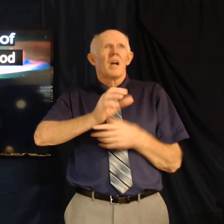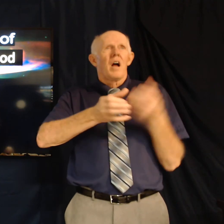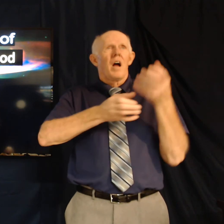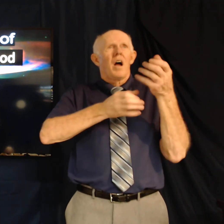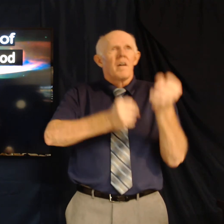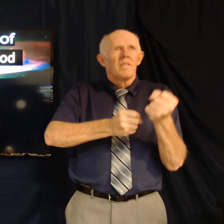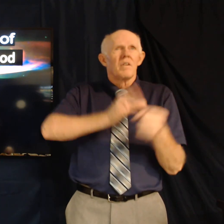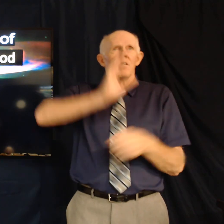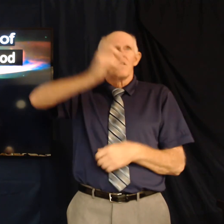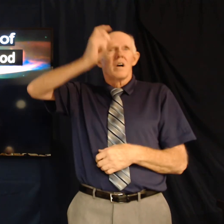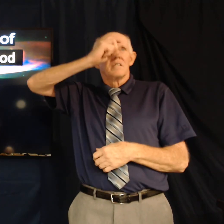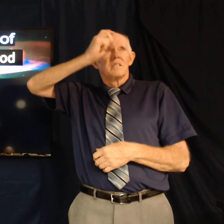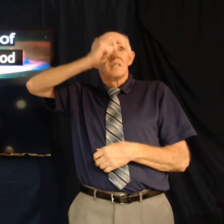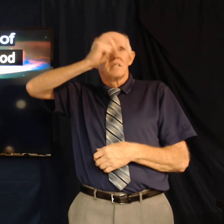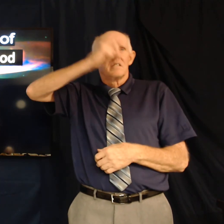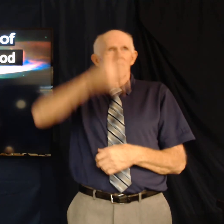The confidence of his wisdom.